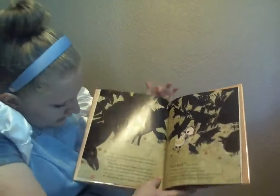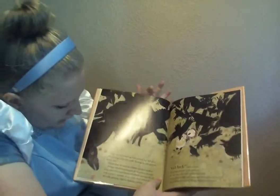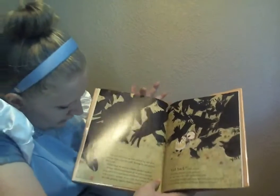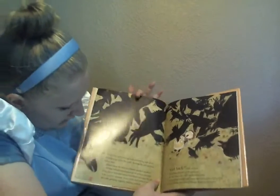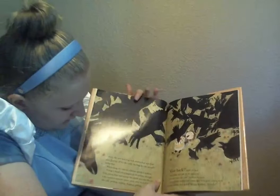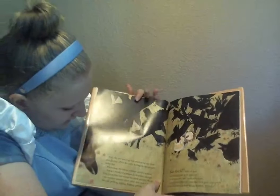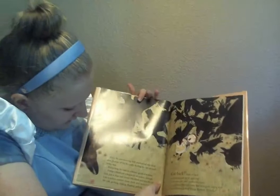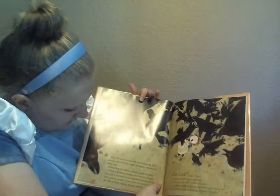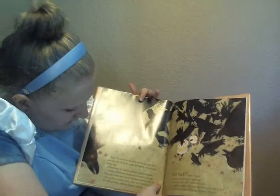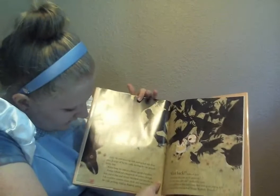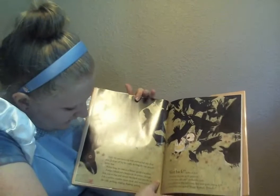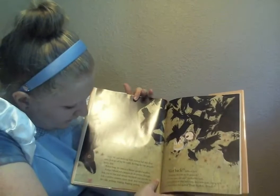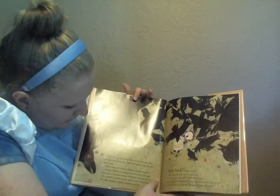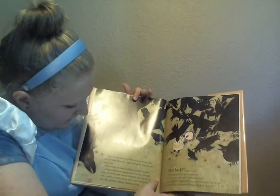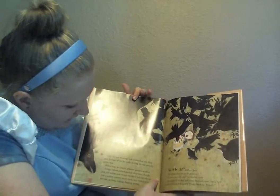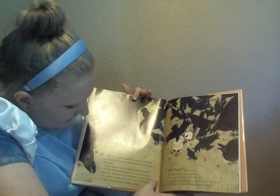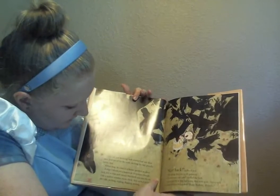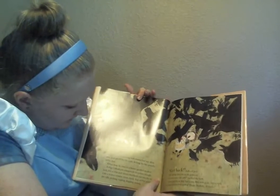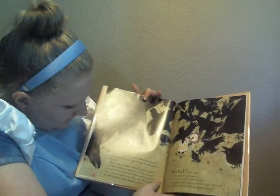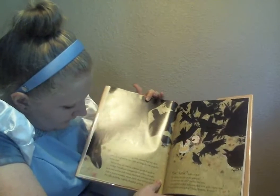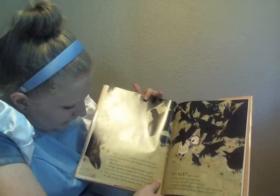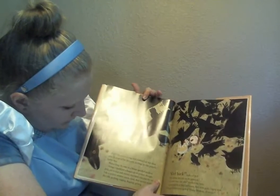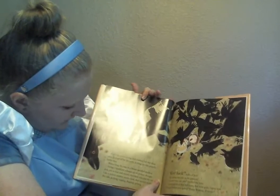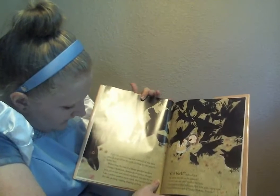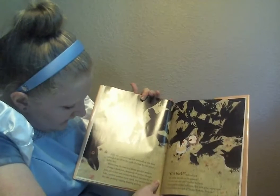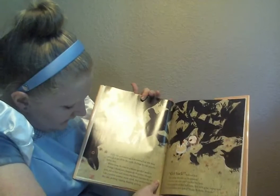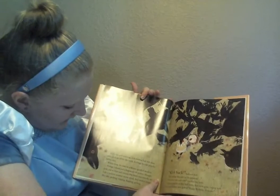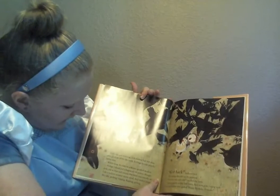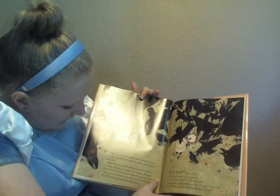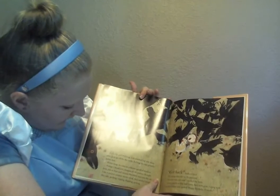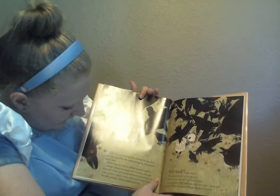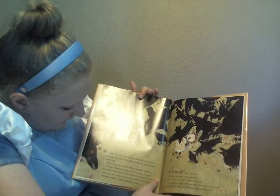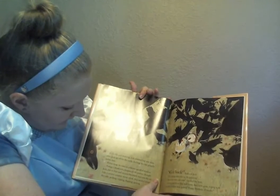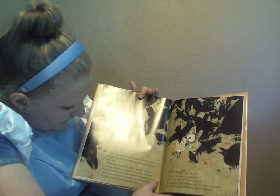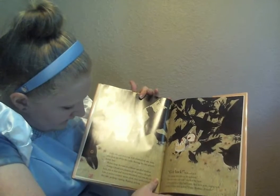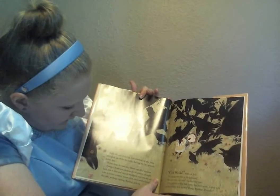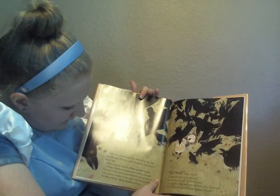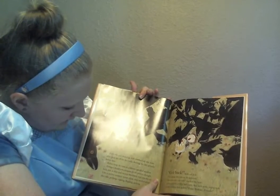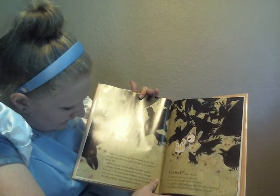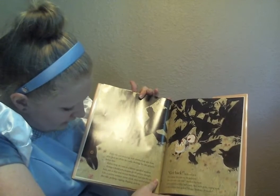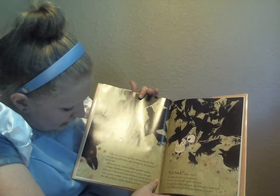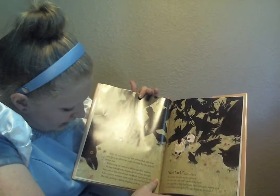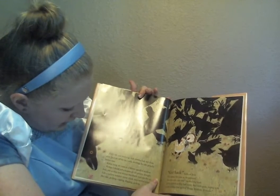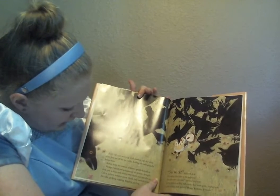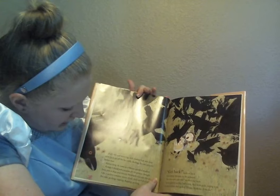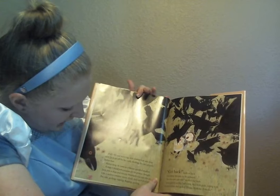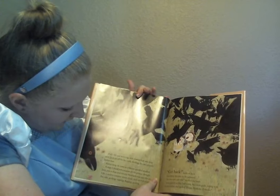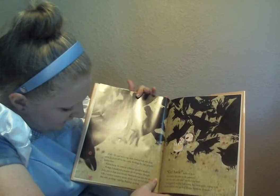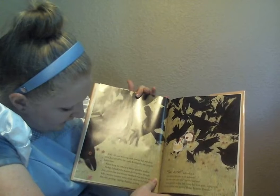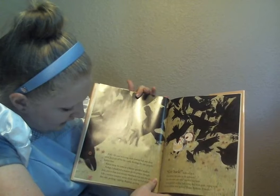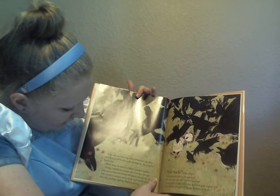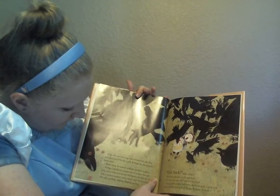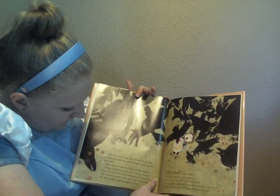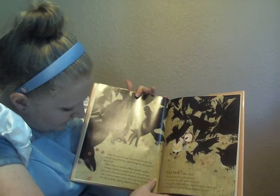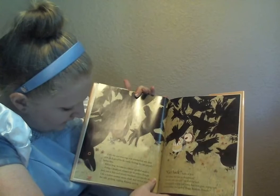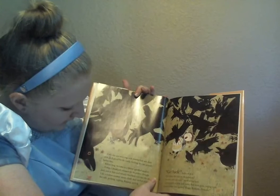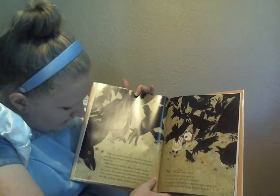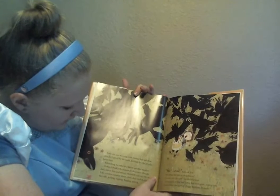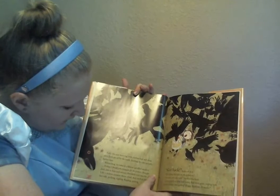Early the next morning, with combed hair and clean shirt, Jack set off for the